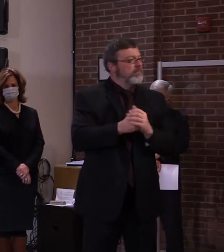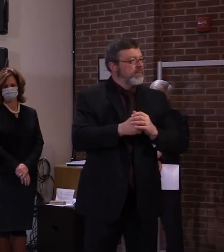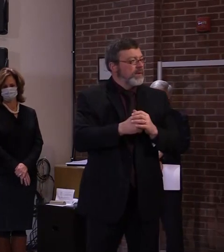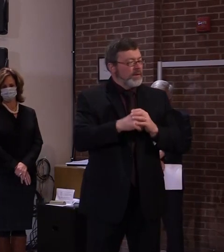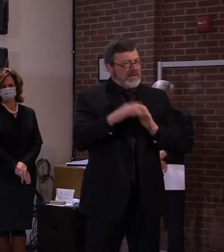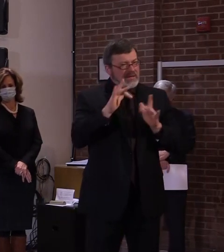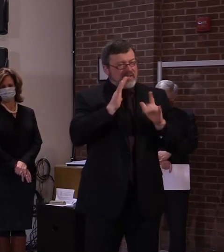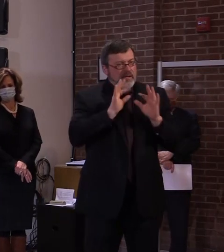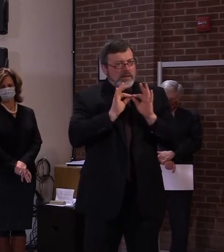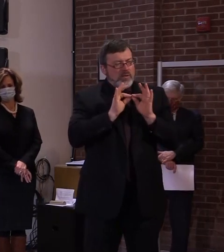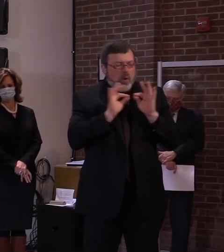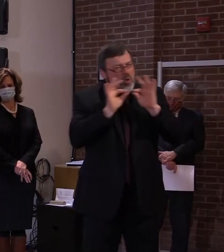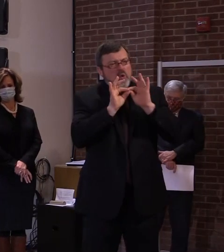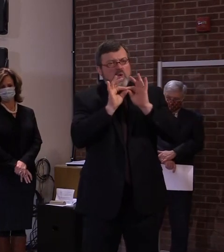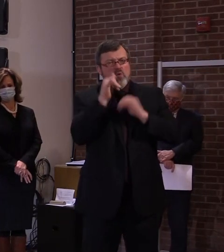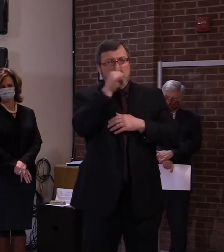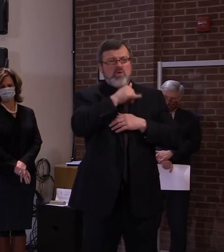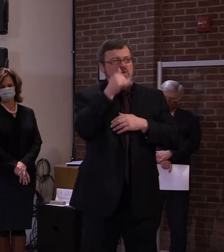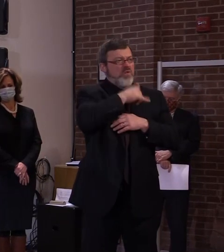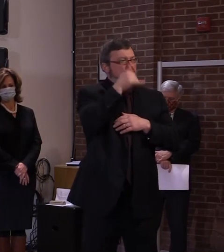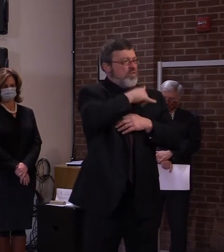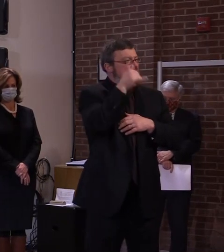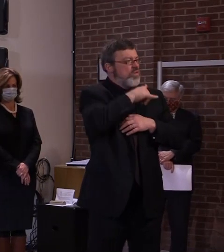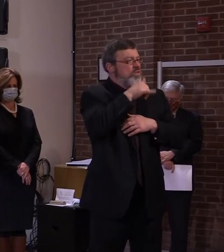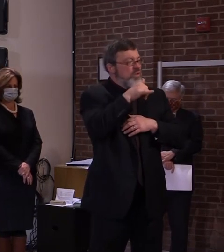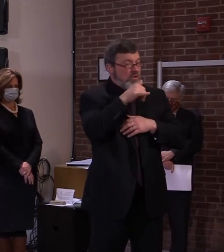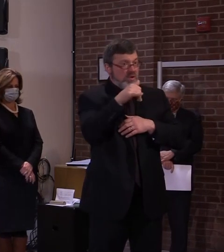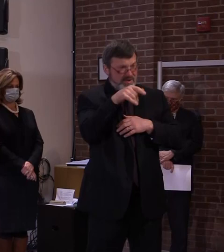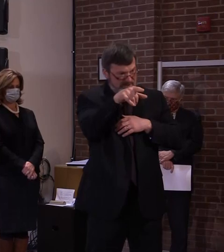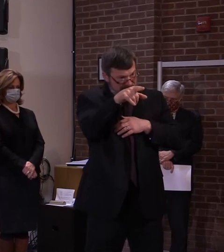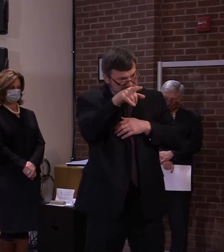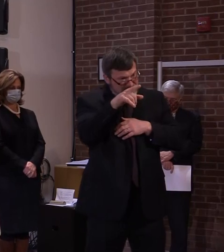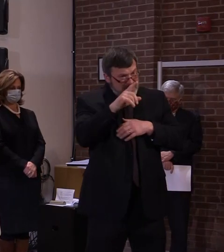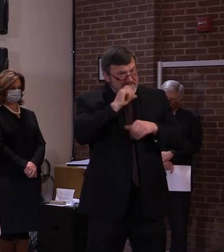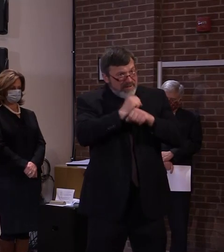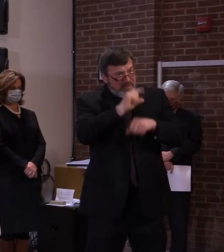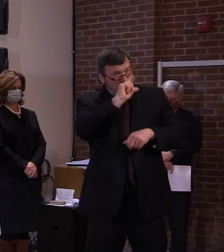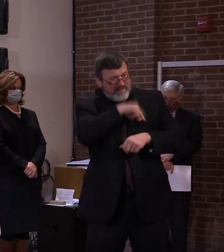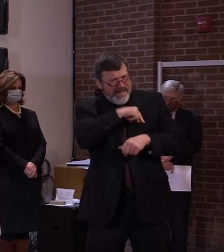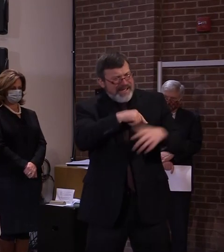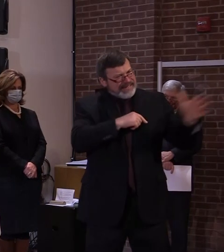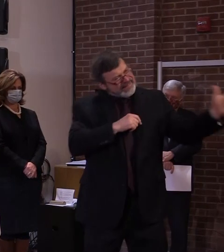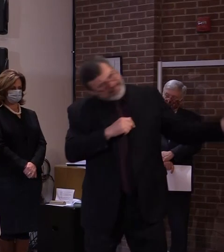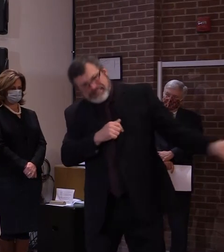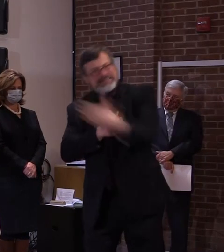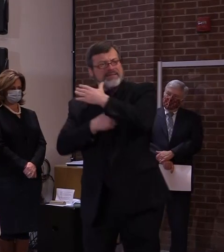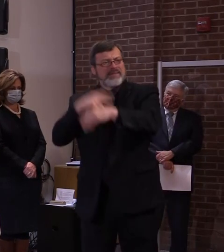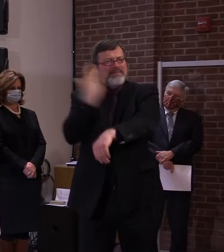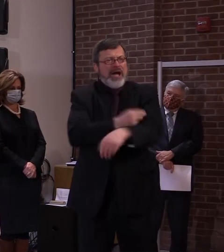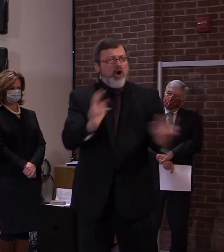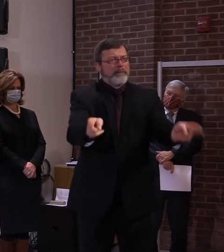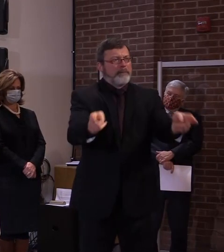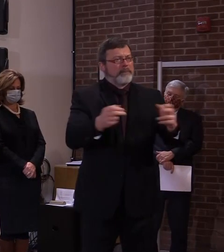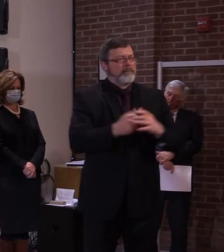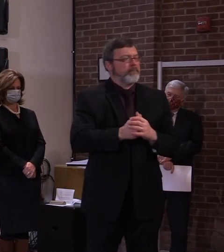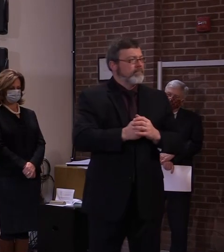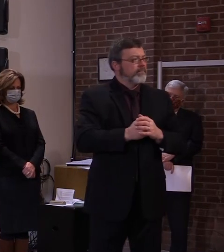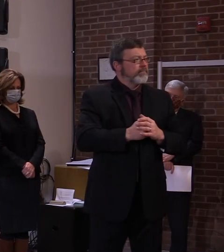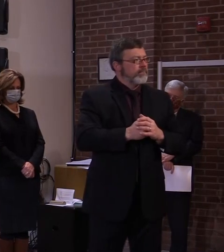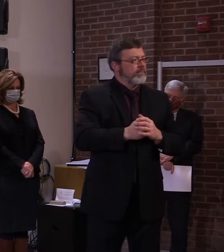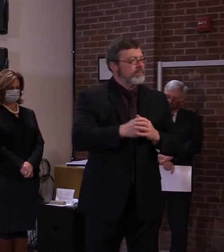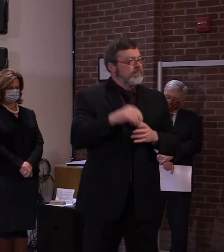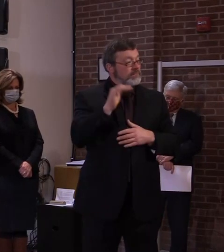fully vaccinated and boosted when eligible. In terms of contact tracing and testing, we are reviewing these